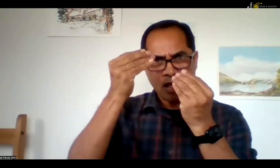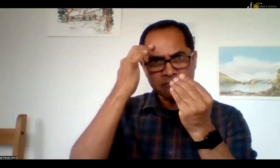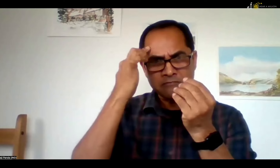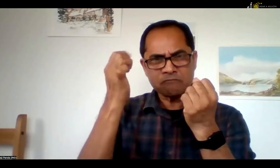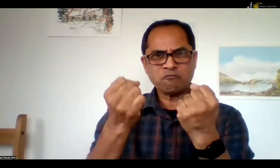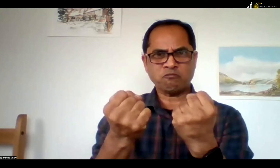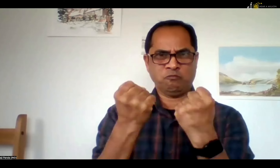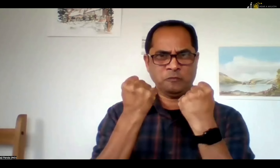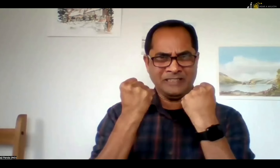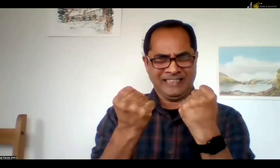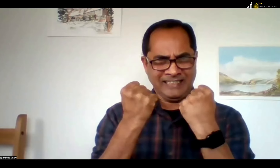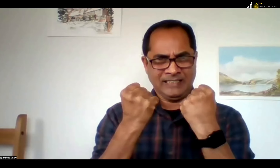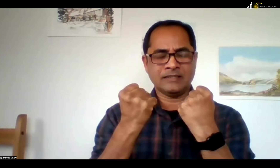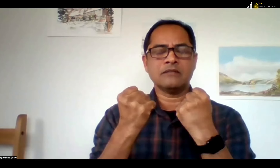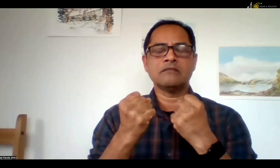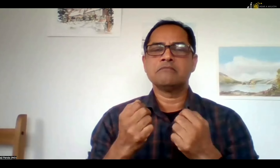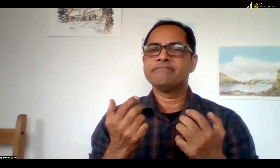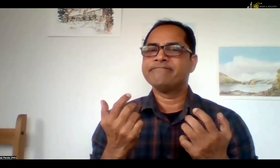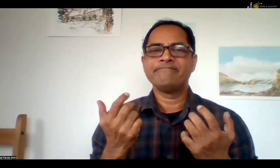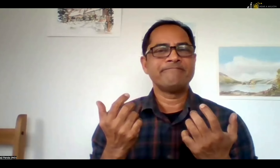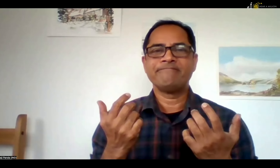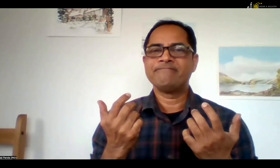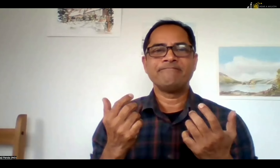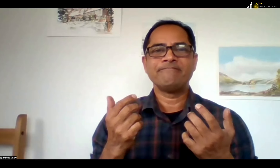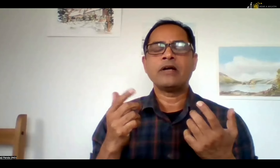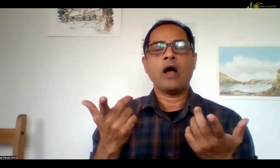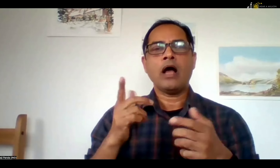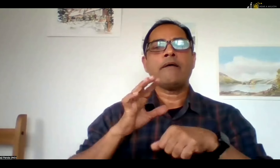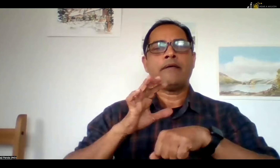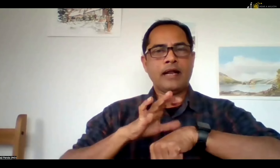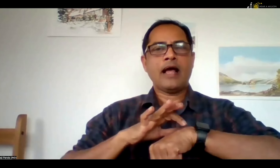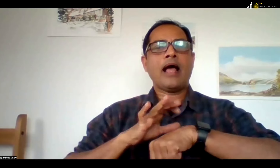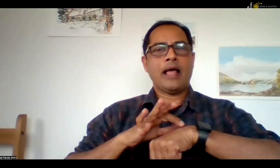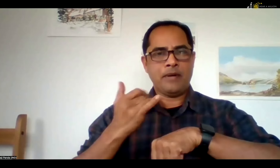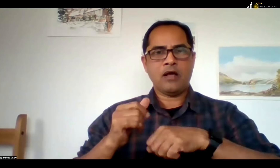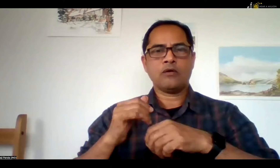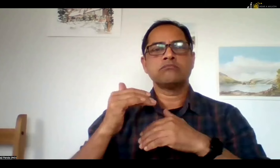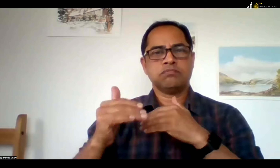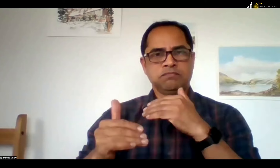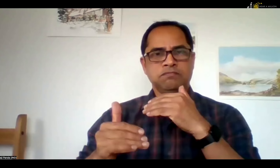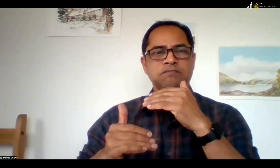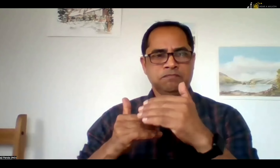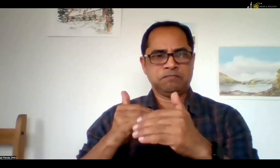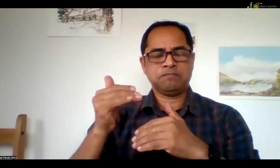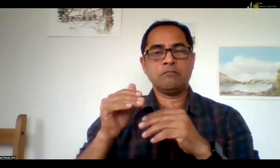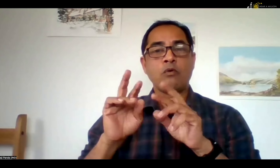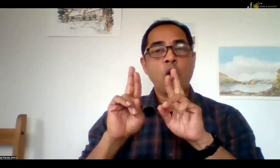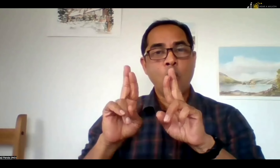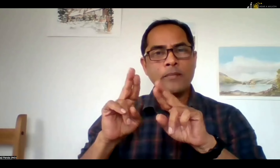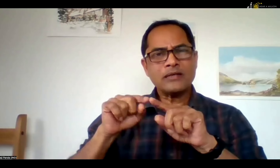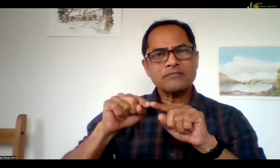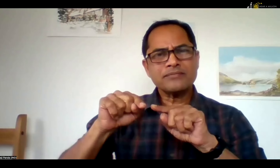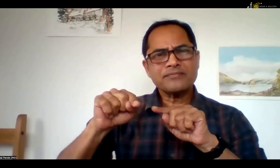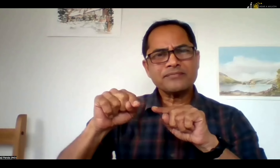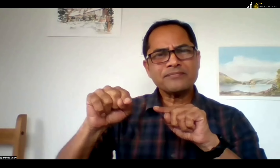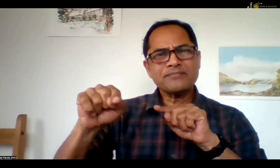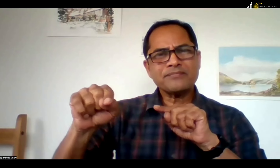educational options. It could be a 3-year or a 4-year program, which is in depth. But yes, we are still not